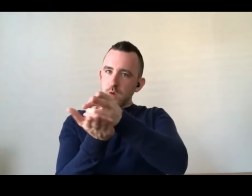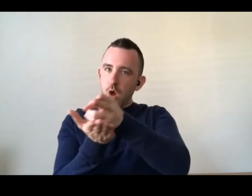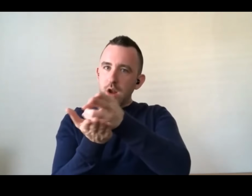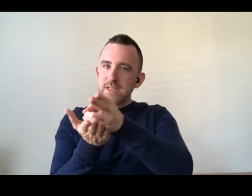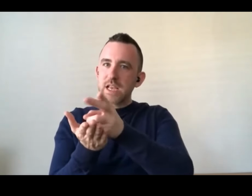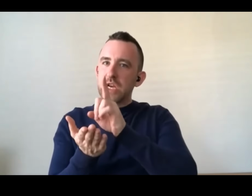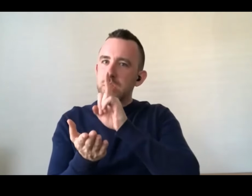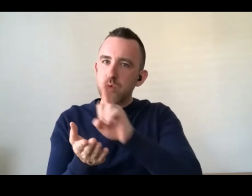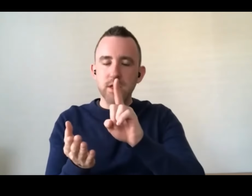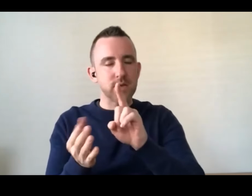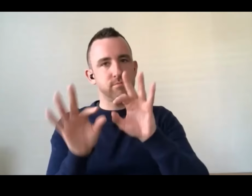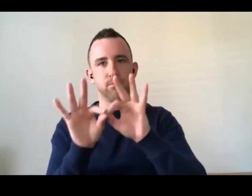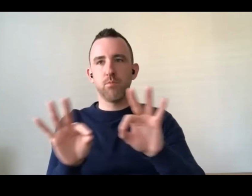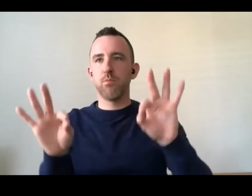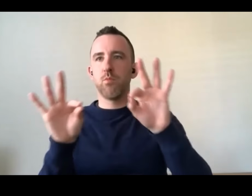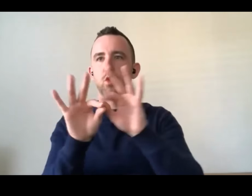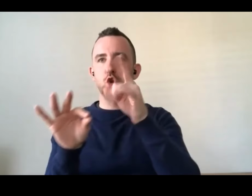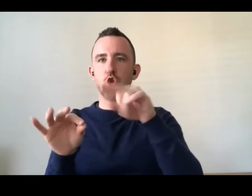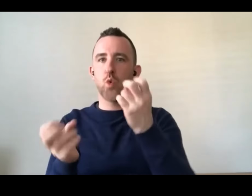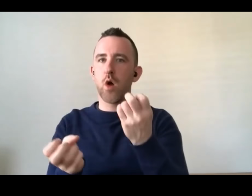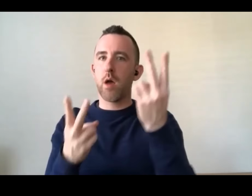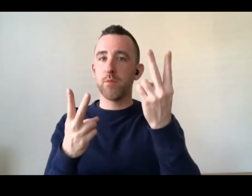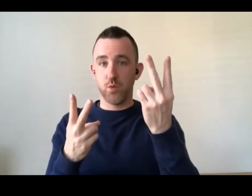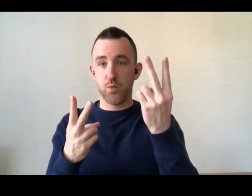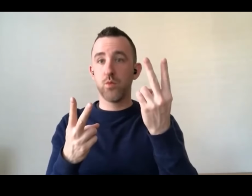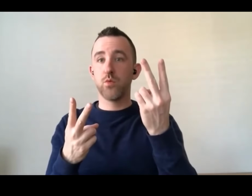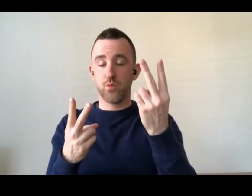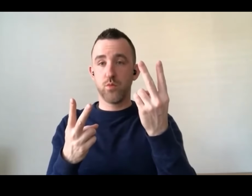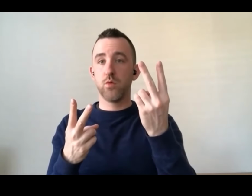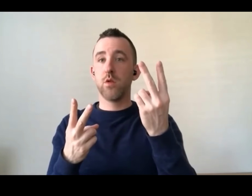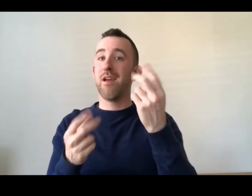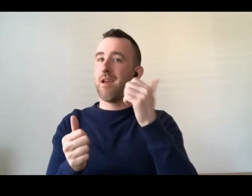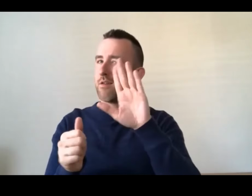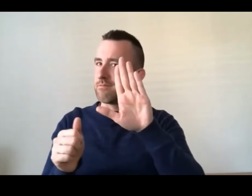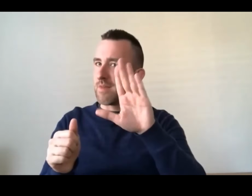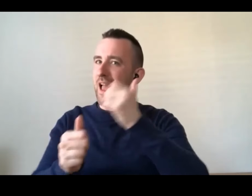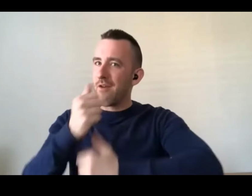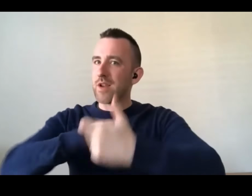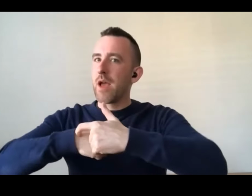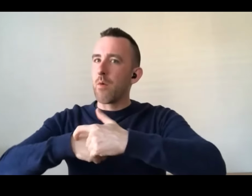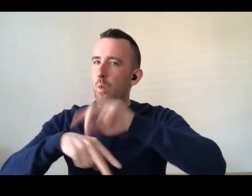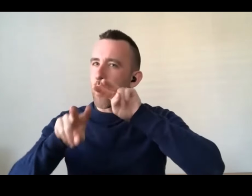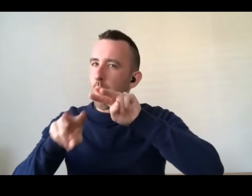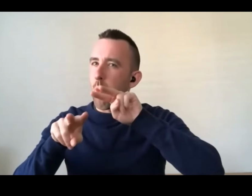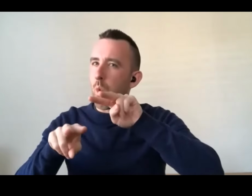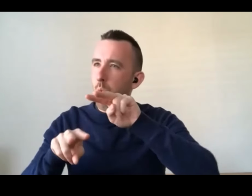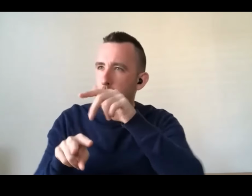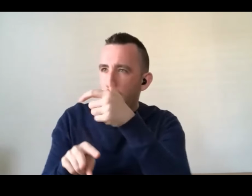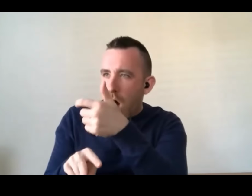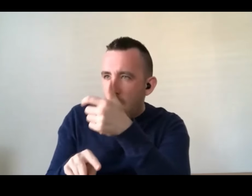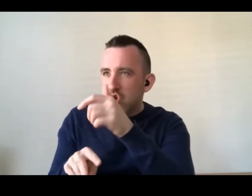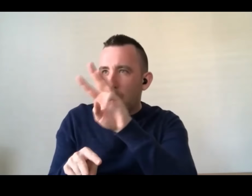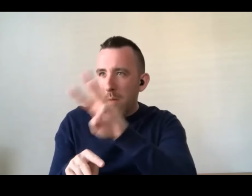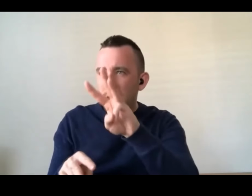you upload sooner the better, honestly, because every time, every hunt, we watch the website, try to keep it